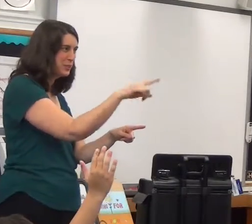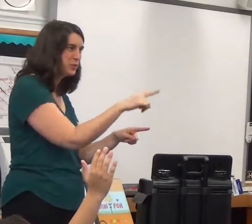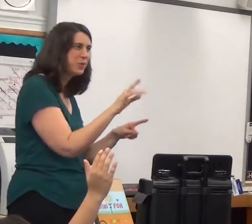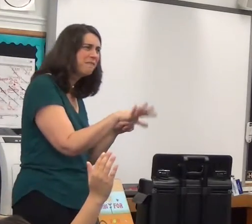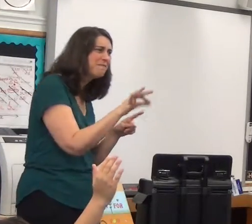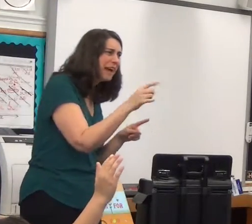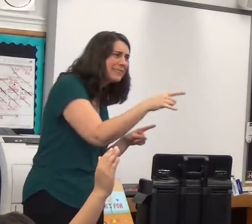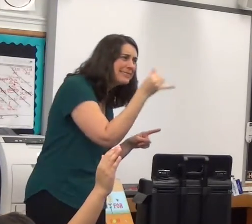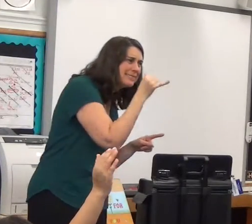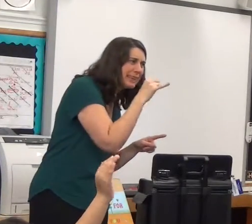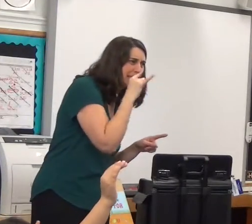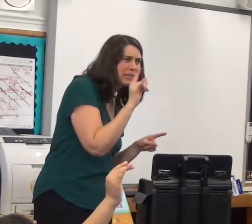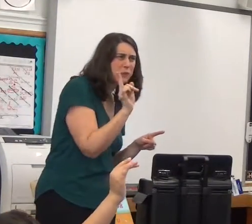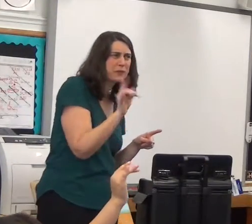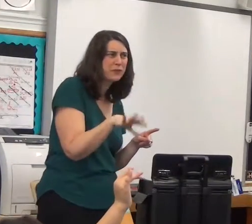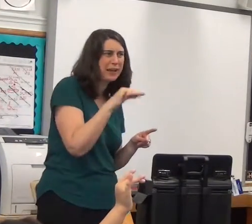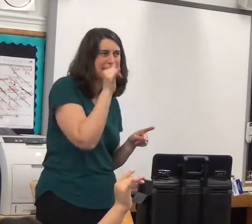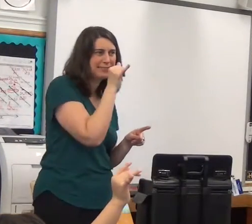did you find them? I